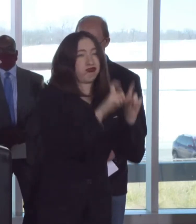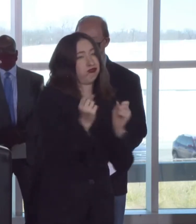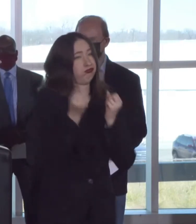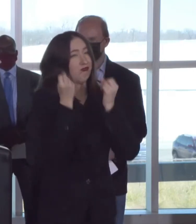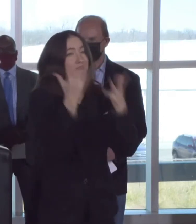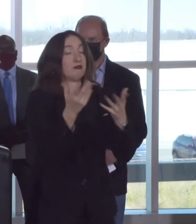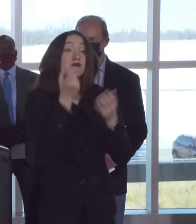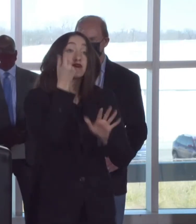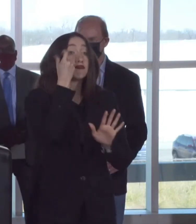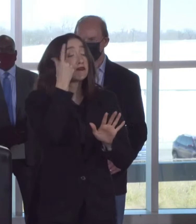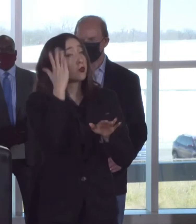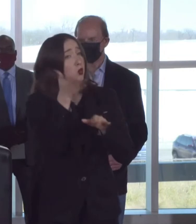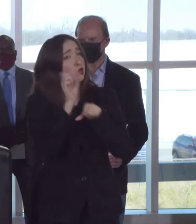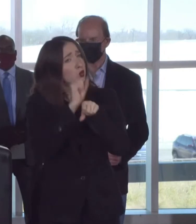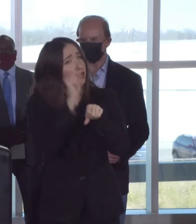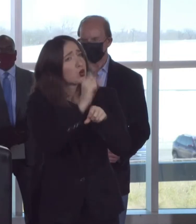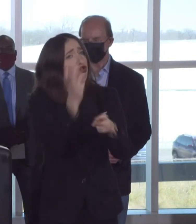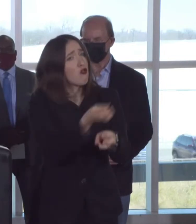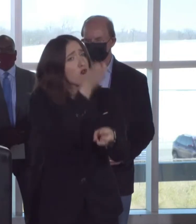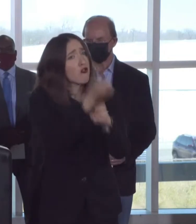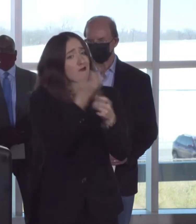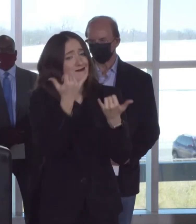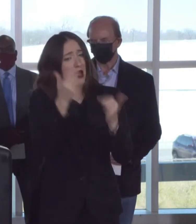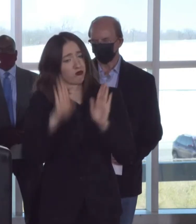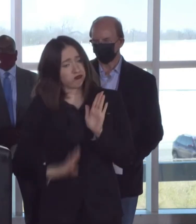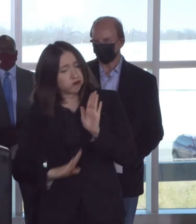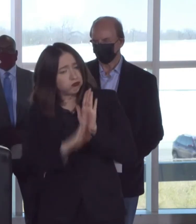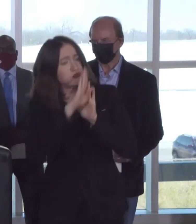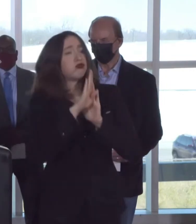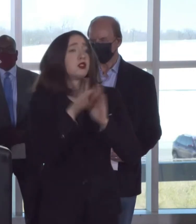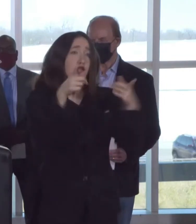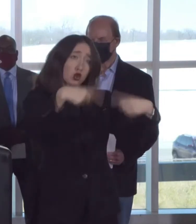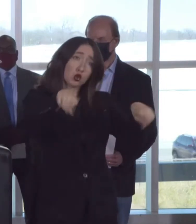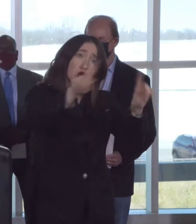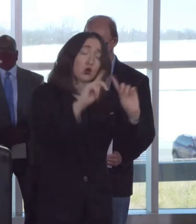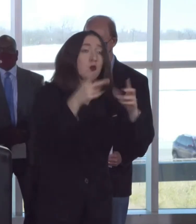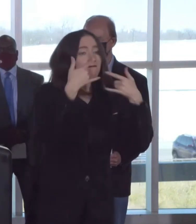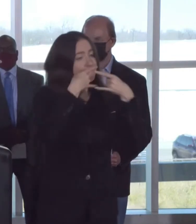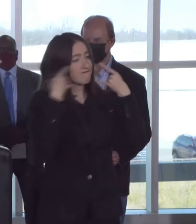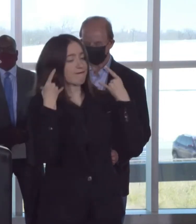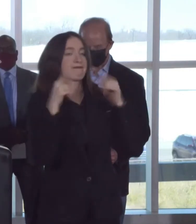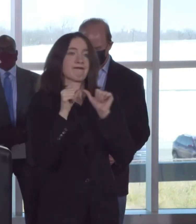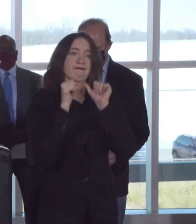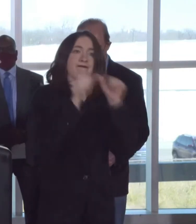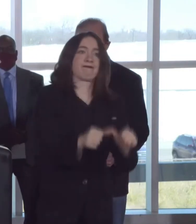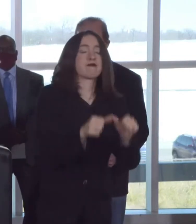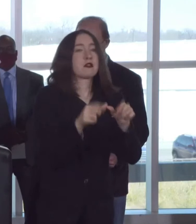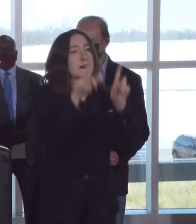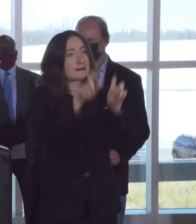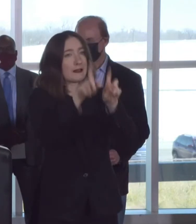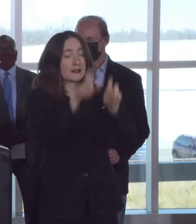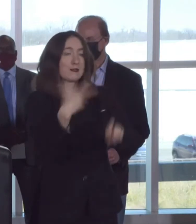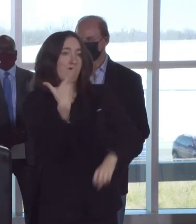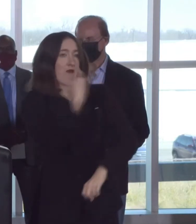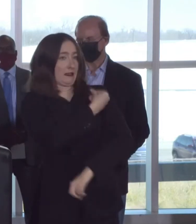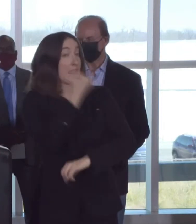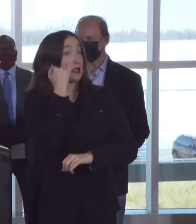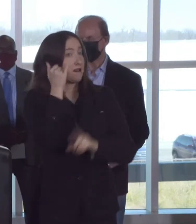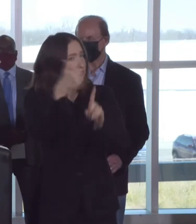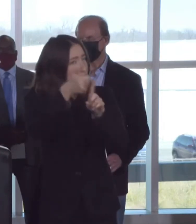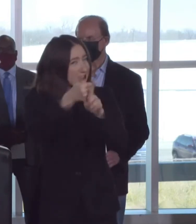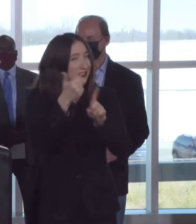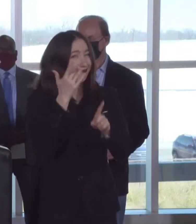take teamwork for us to get through this latest surge. Please continue to do your part. Mask up, get vaccinated, get tested, and if you have symptoms